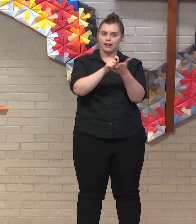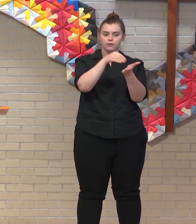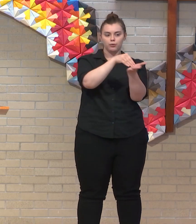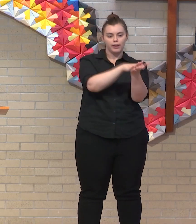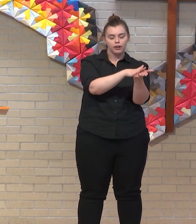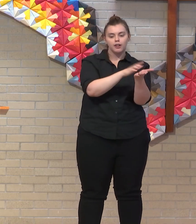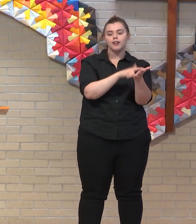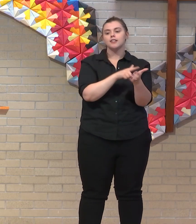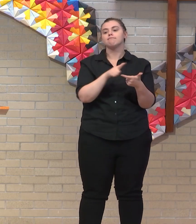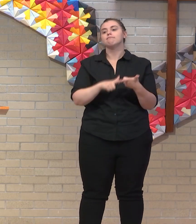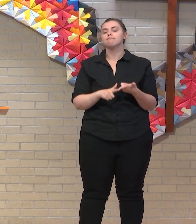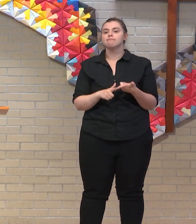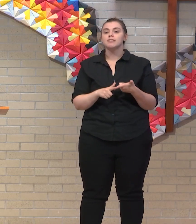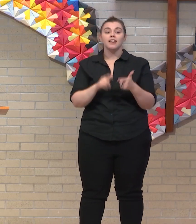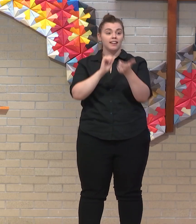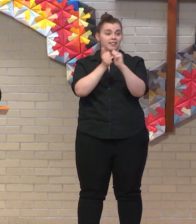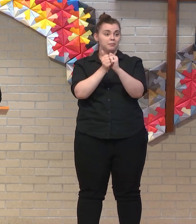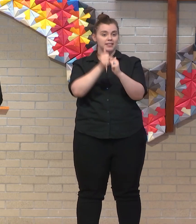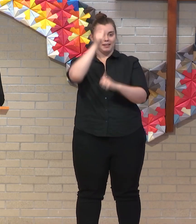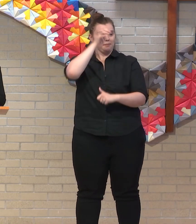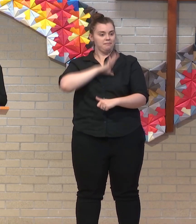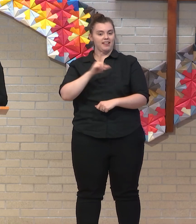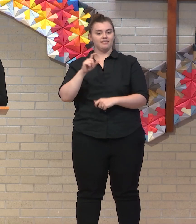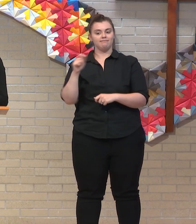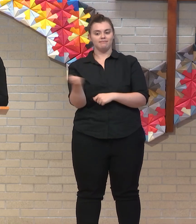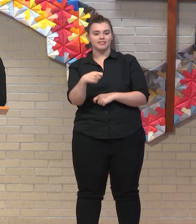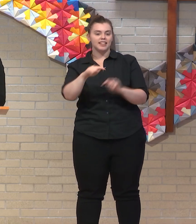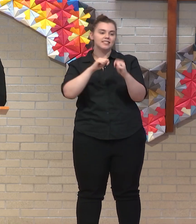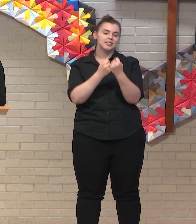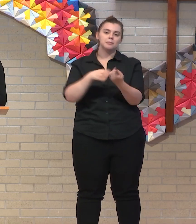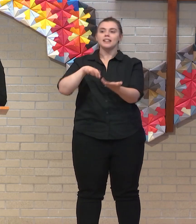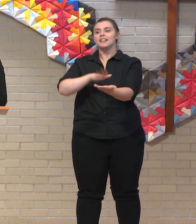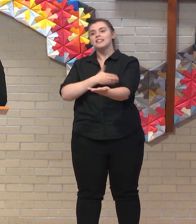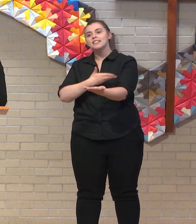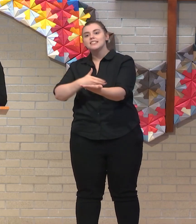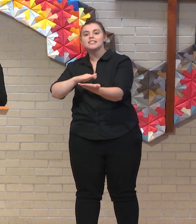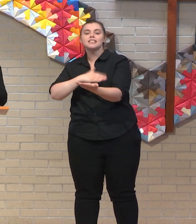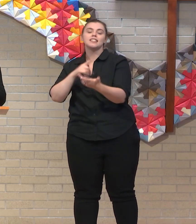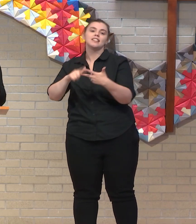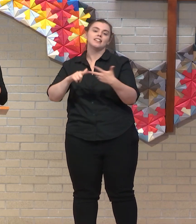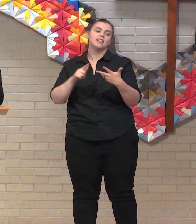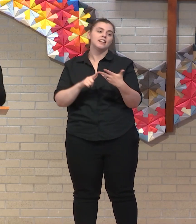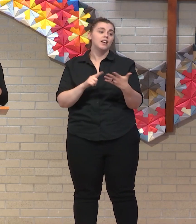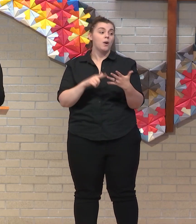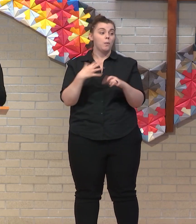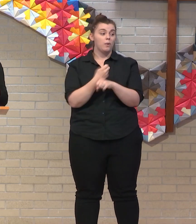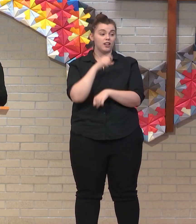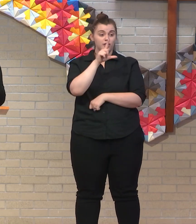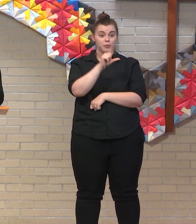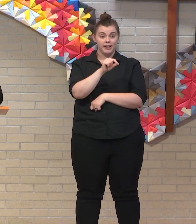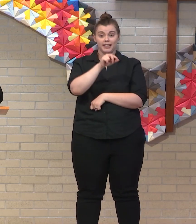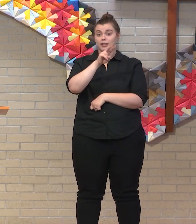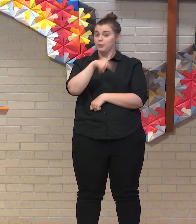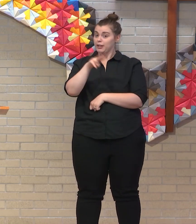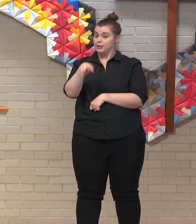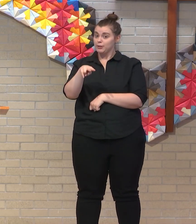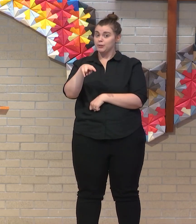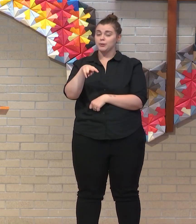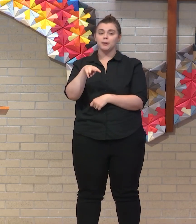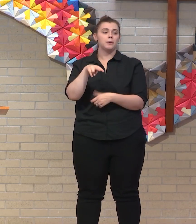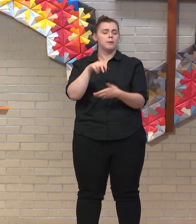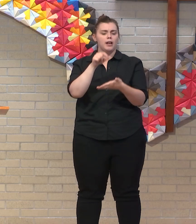Record, competes on the men's tennis team, sings in Vox Profundi Choir, won the 2022